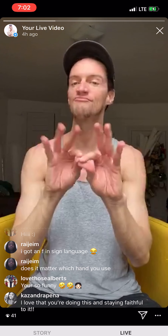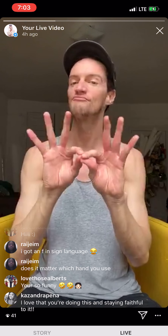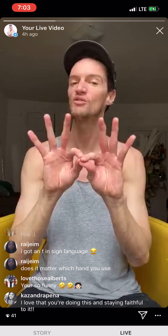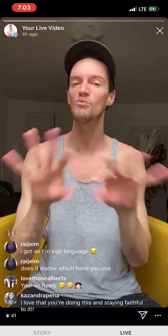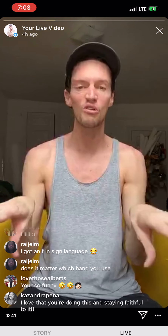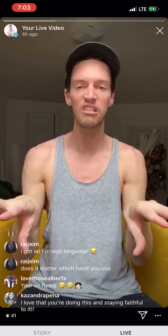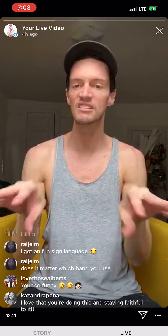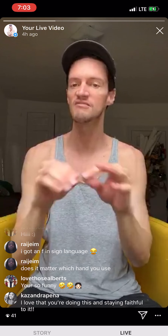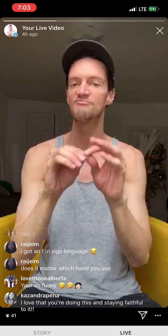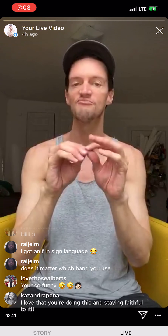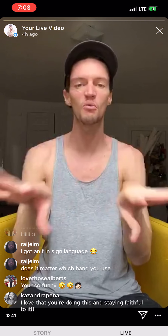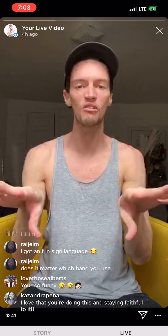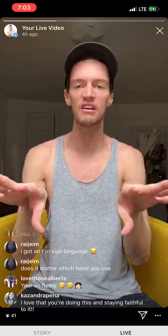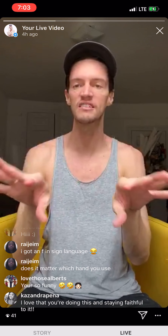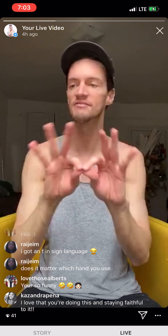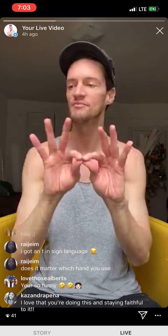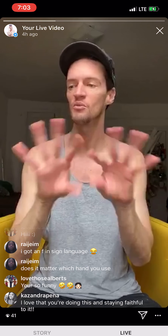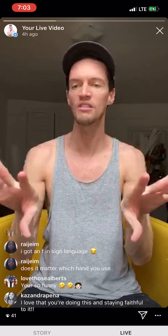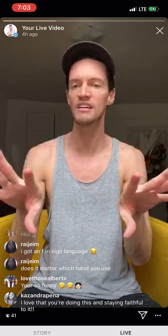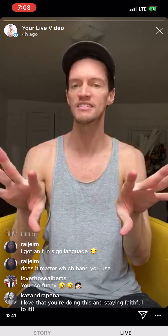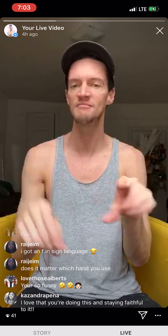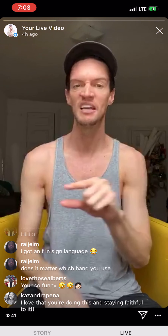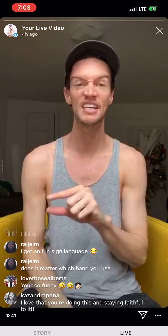Worthless. Worthless. Worthless. Worthless. Guilty.